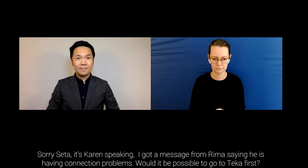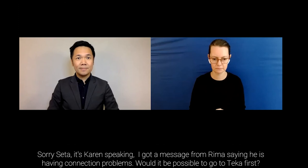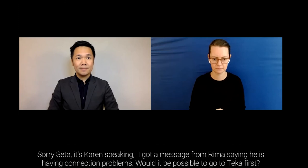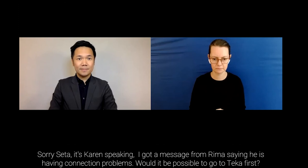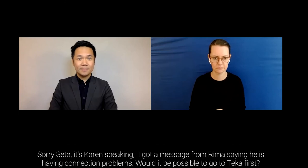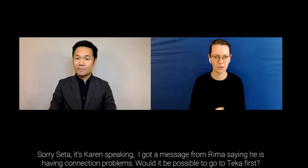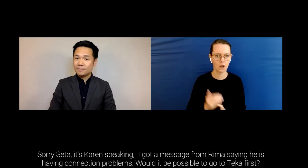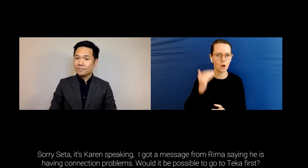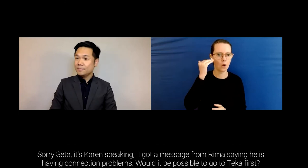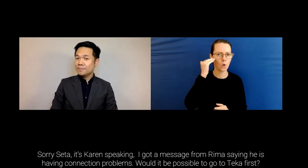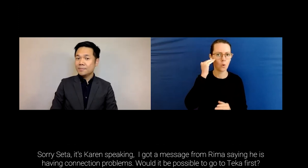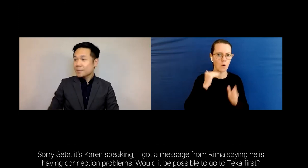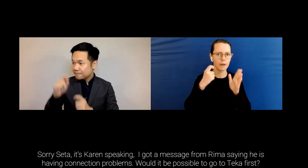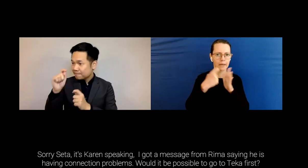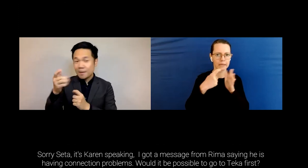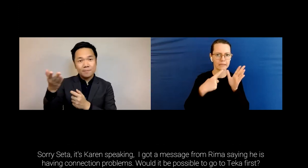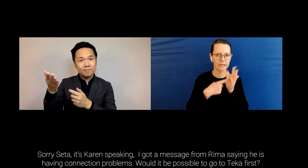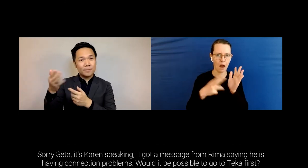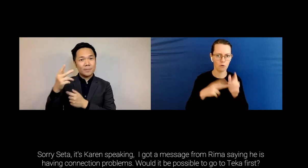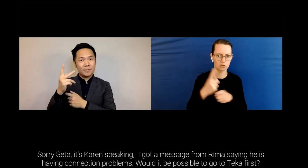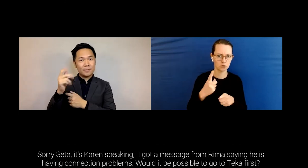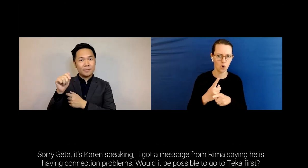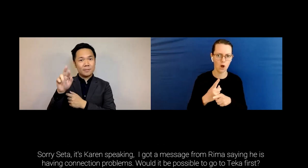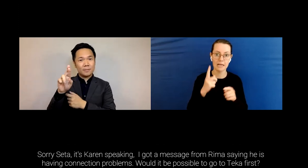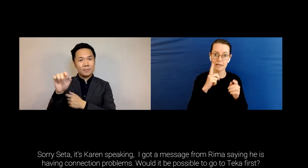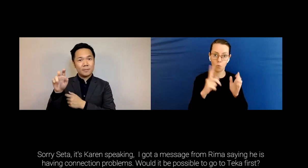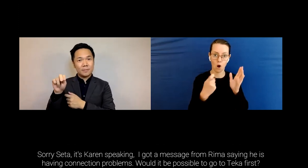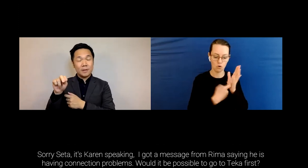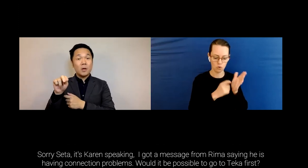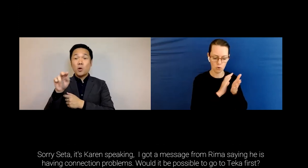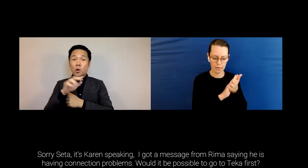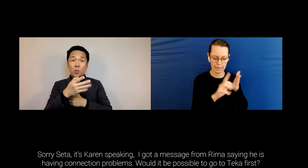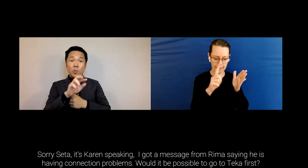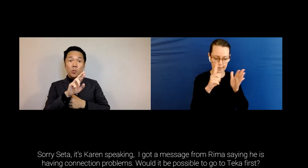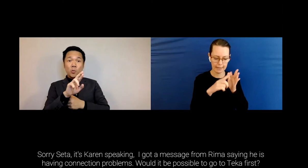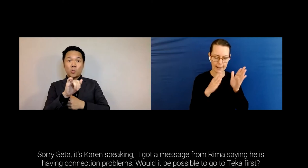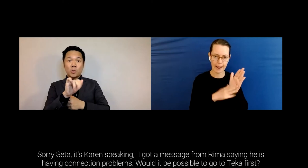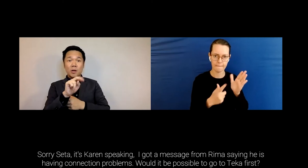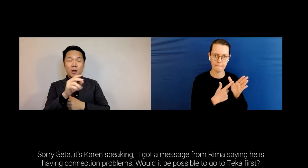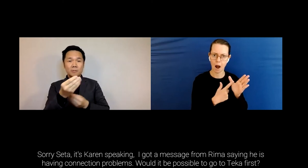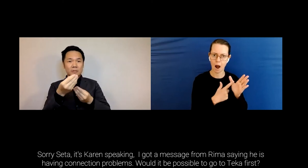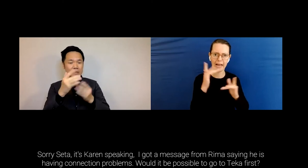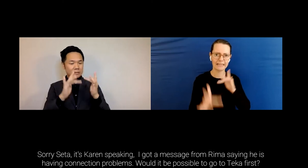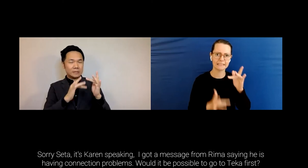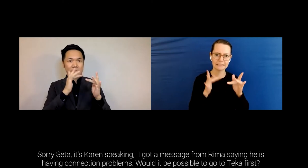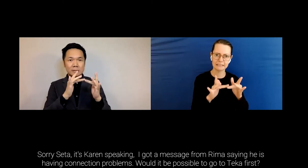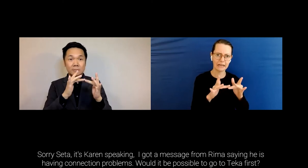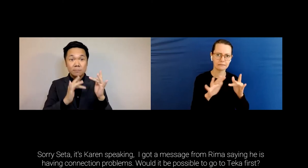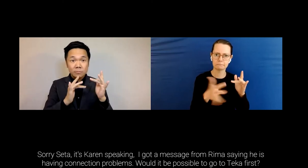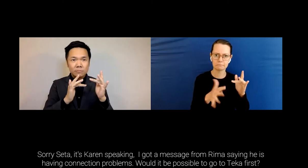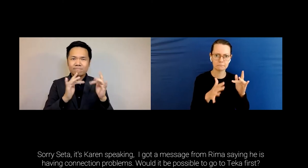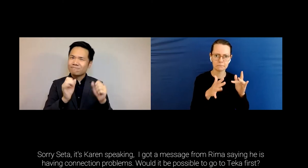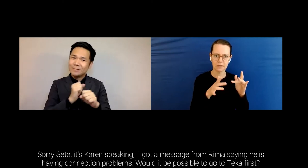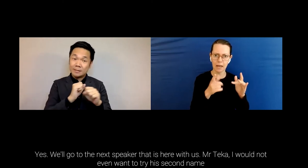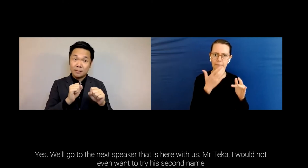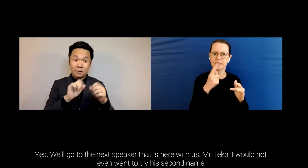Sorry, Sitter, it's Karen speaking. I've just had a message from Rima to say that he's having connection problems. So would it be possible to go to